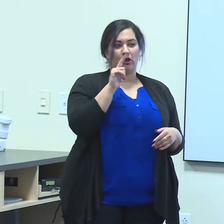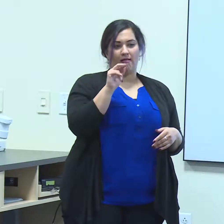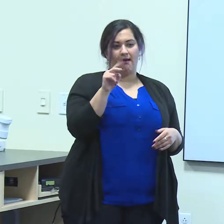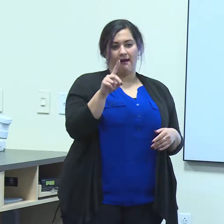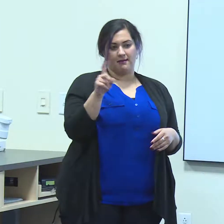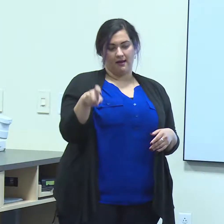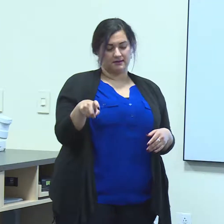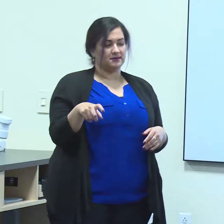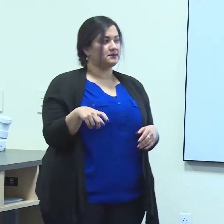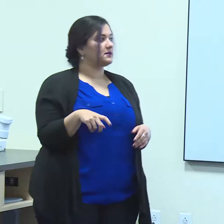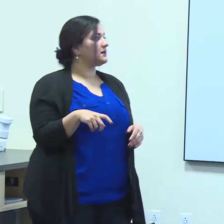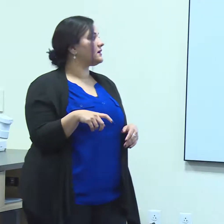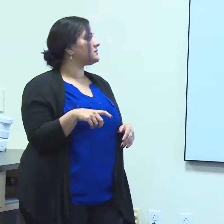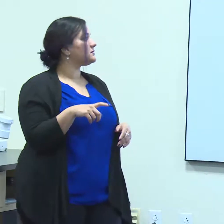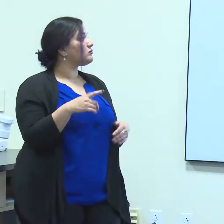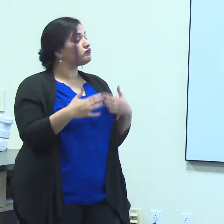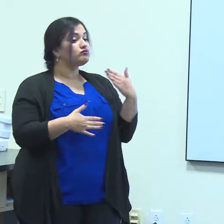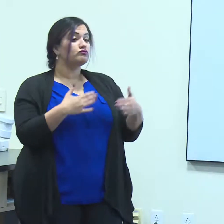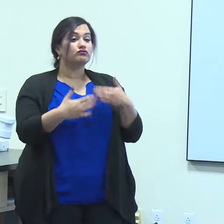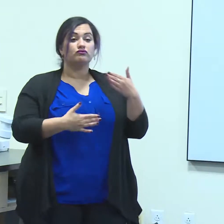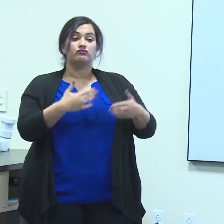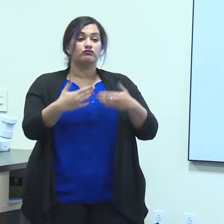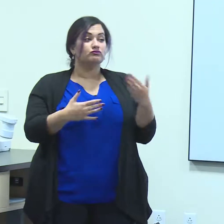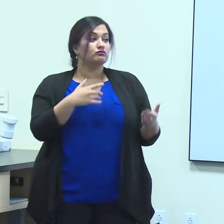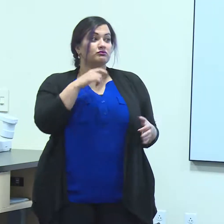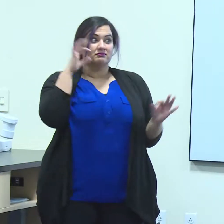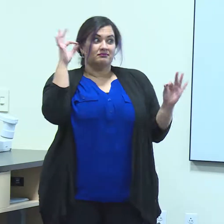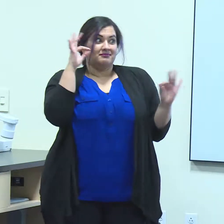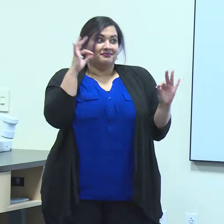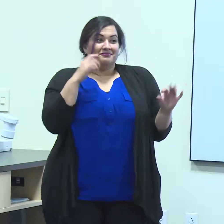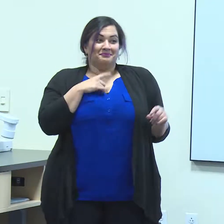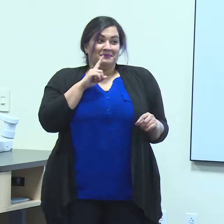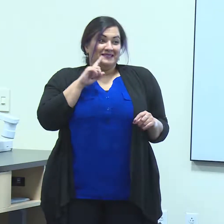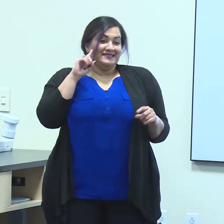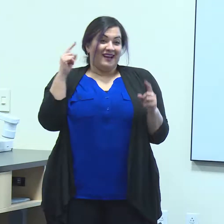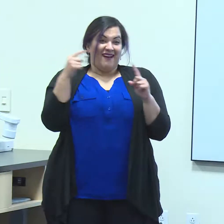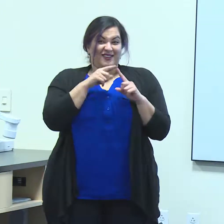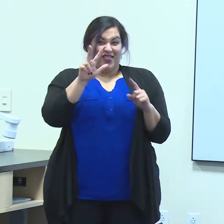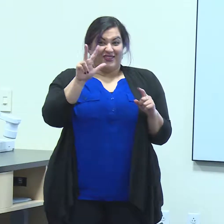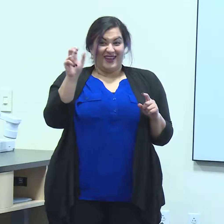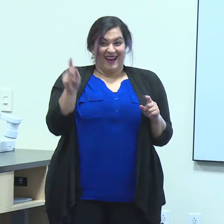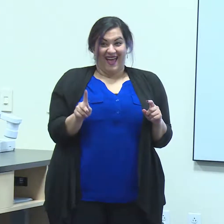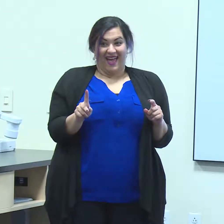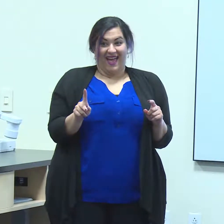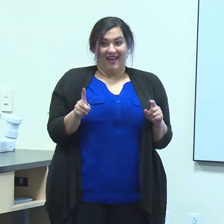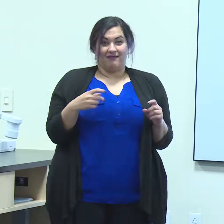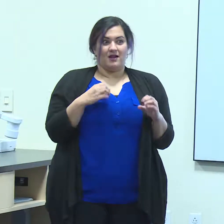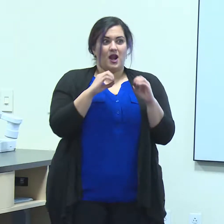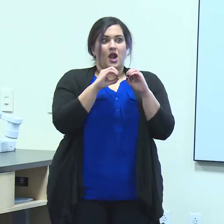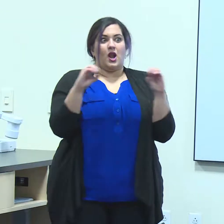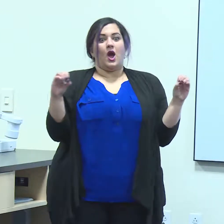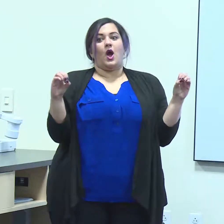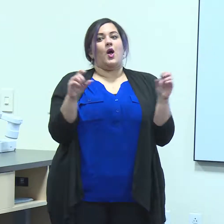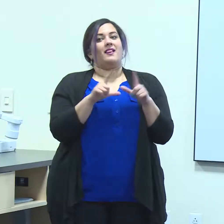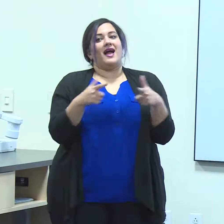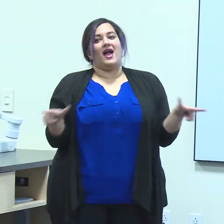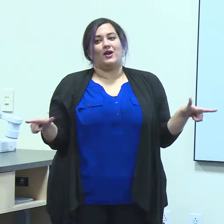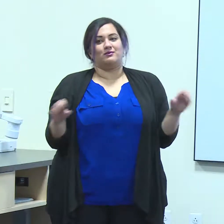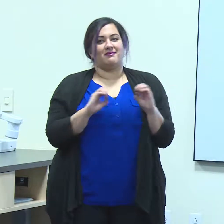and I was born in Houston, Texas. My parents had no idea I was deaf until I was 3 and a half. I had no language